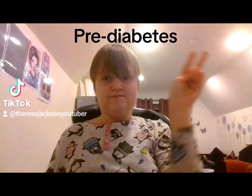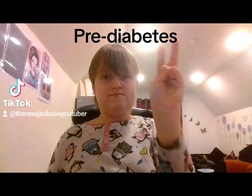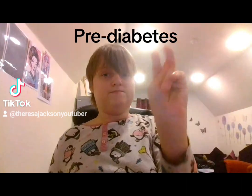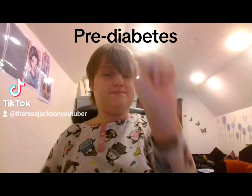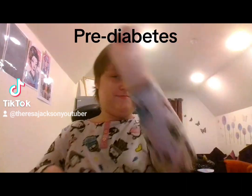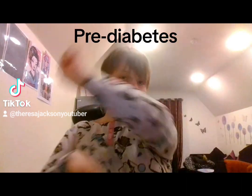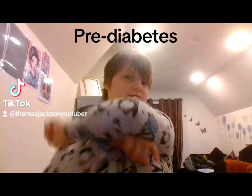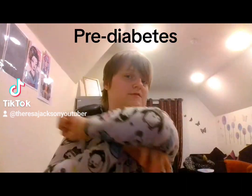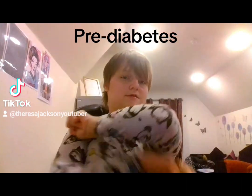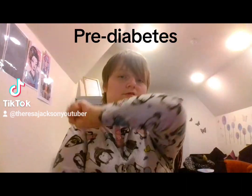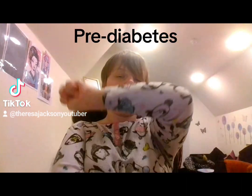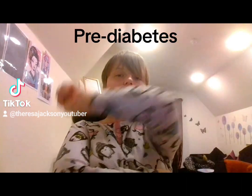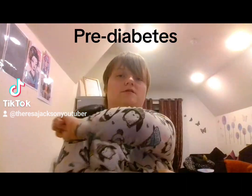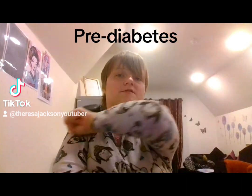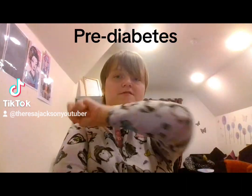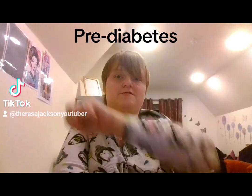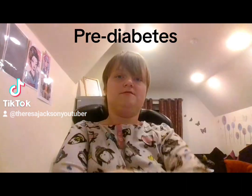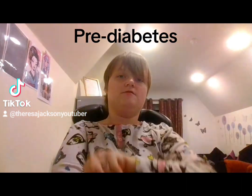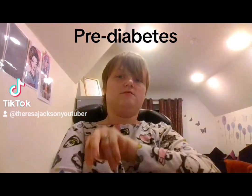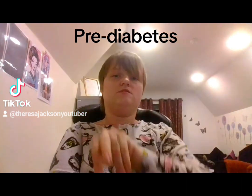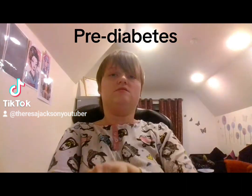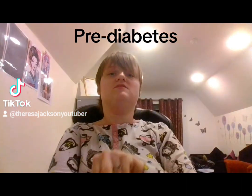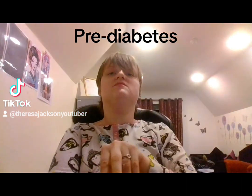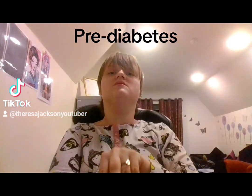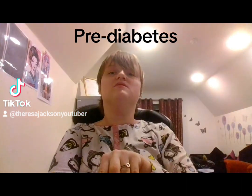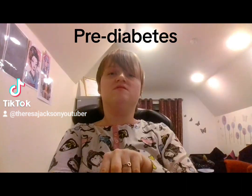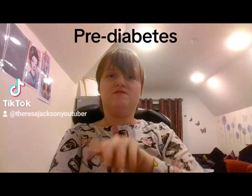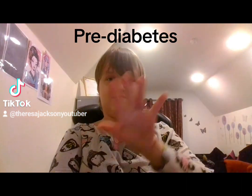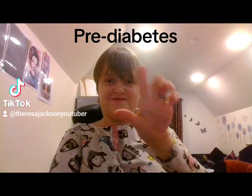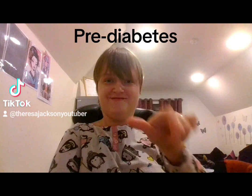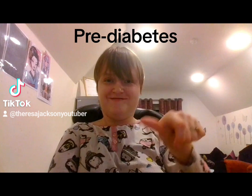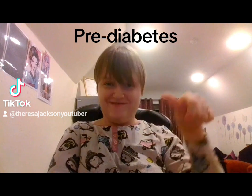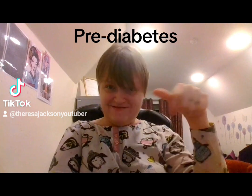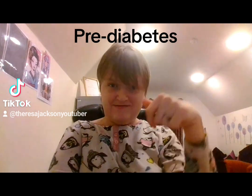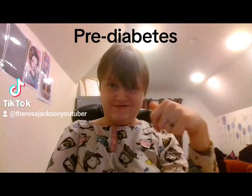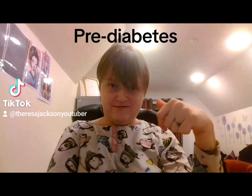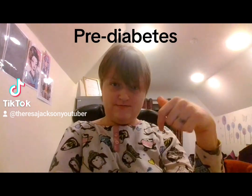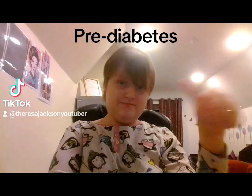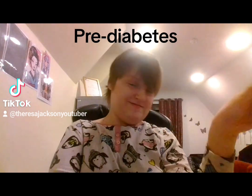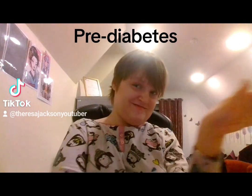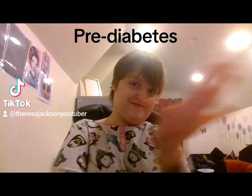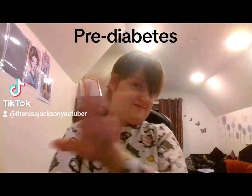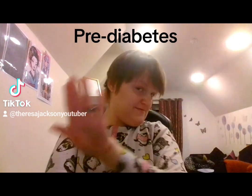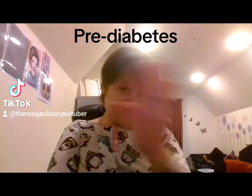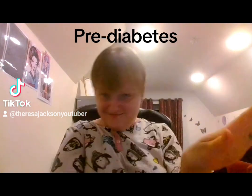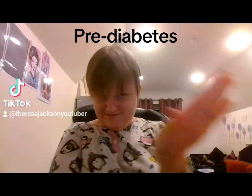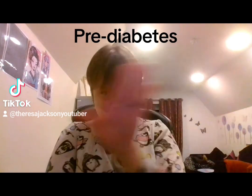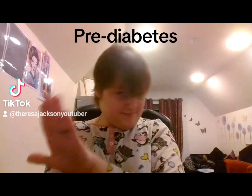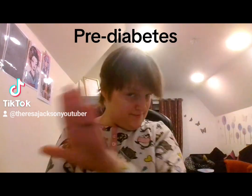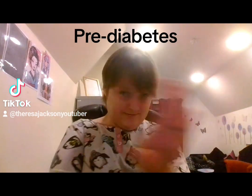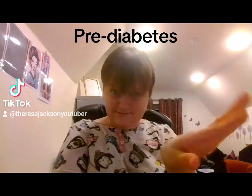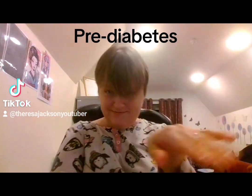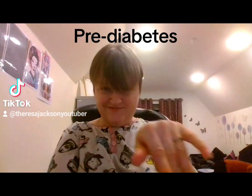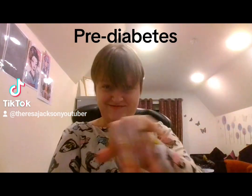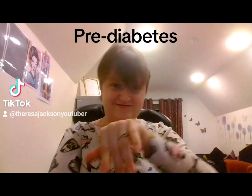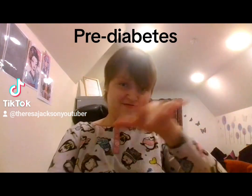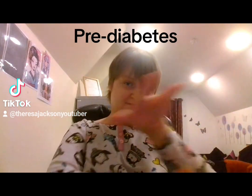2 diabetes. The good news is you don't have it yet, and with the right support up